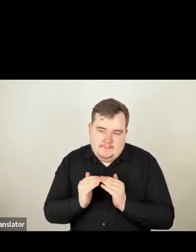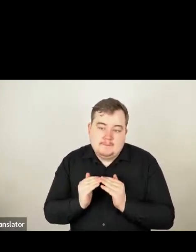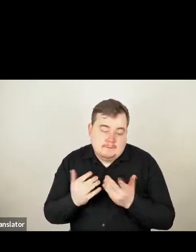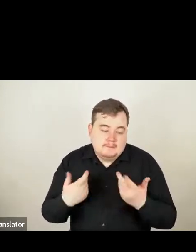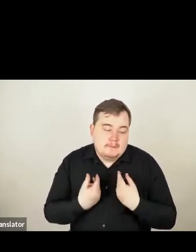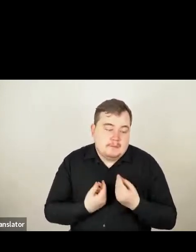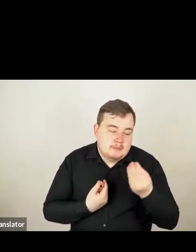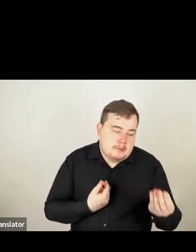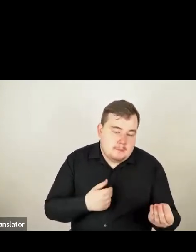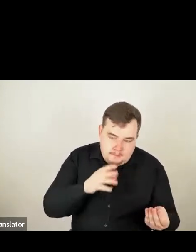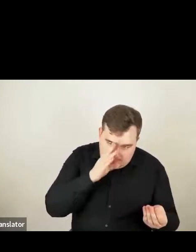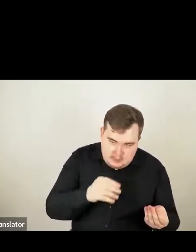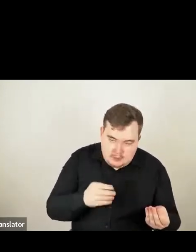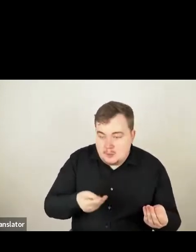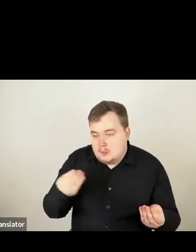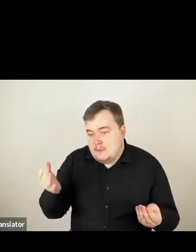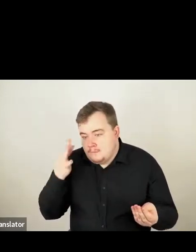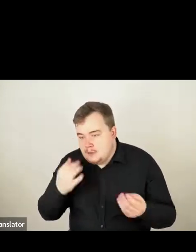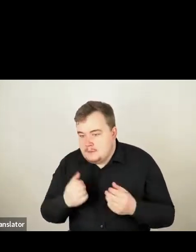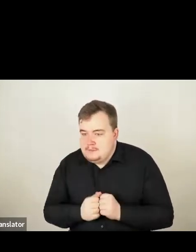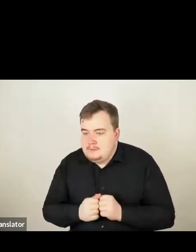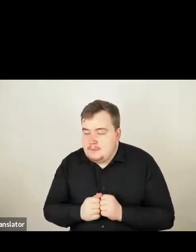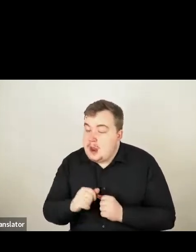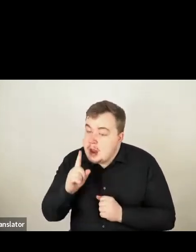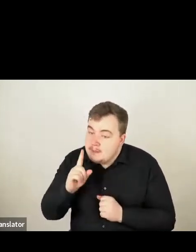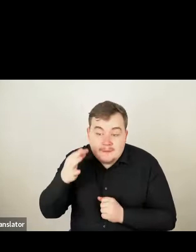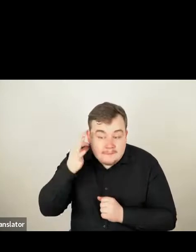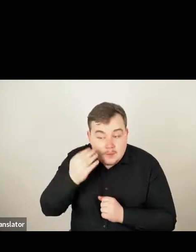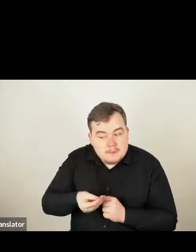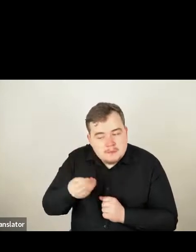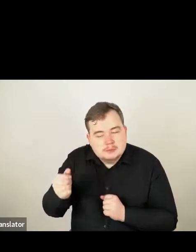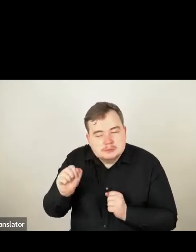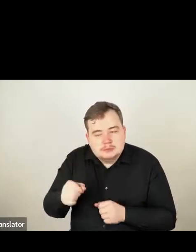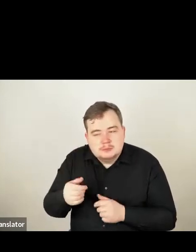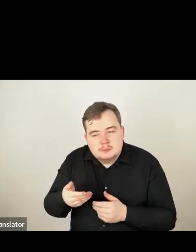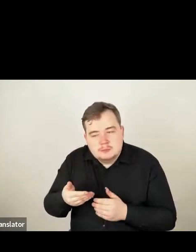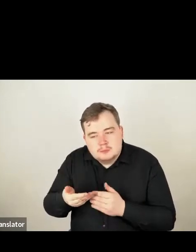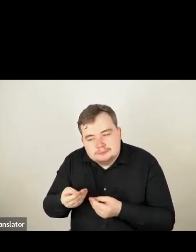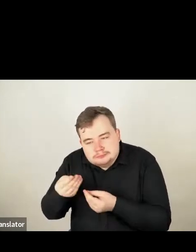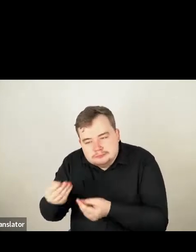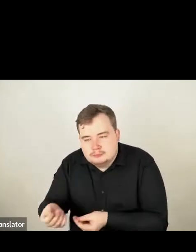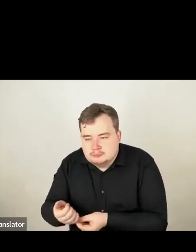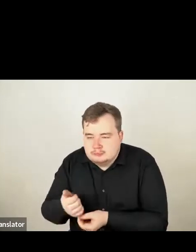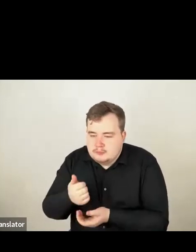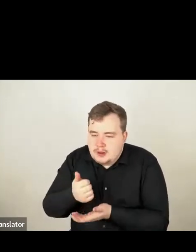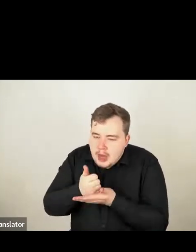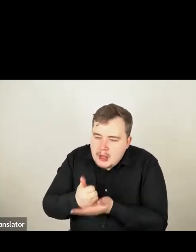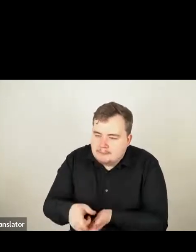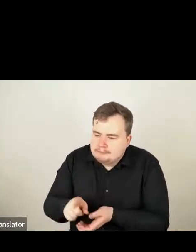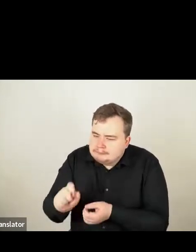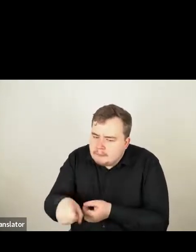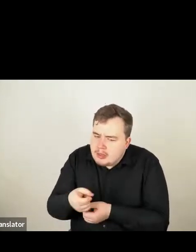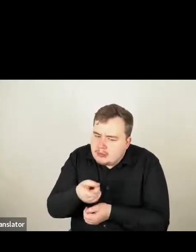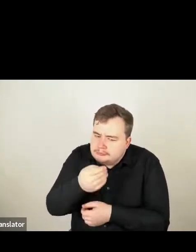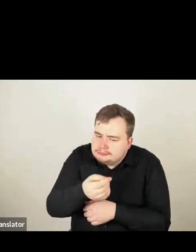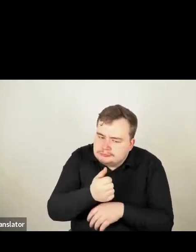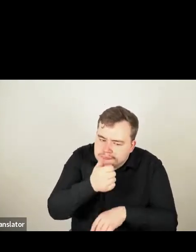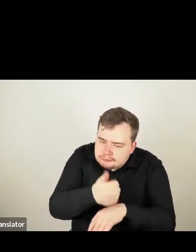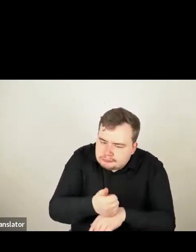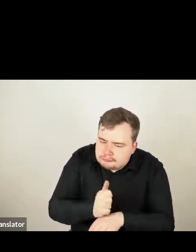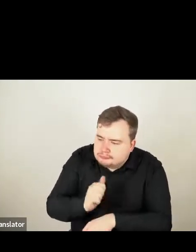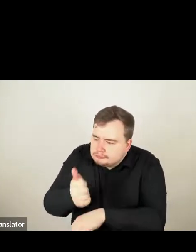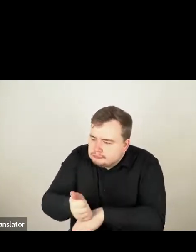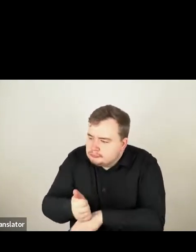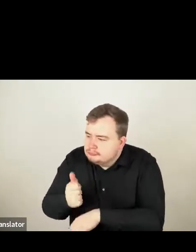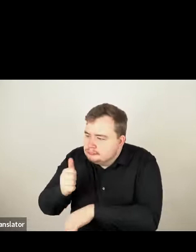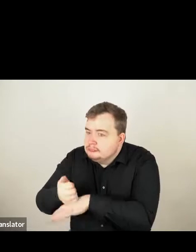be leading all the actions for making the parliament more equal and for fighting for